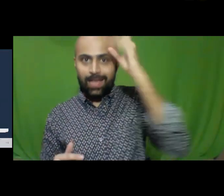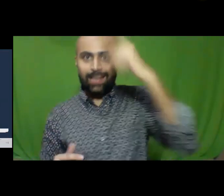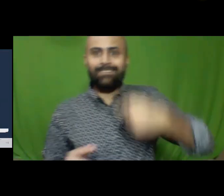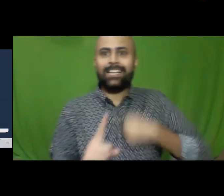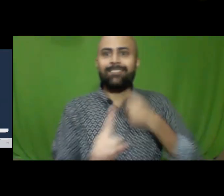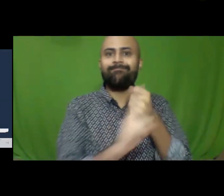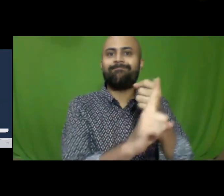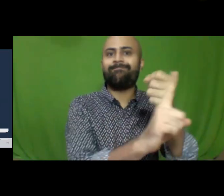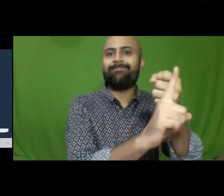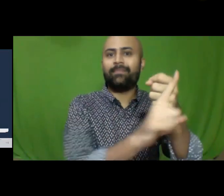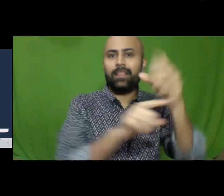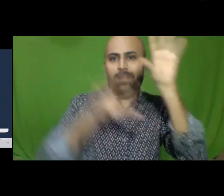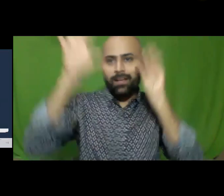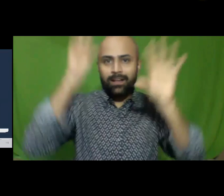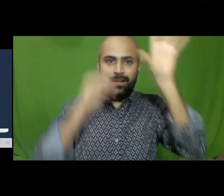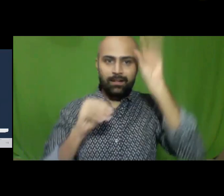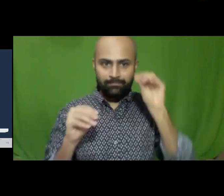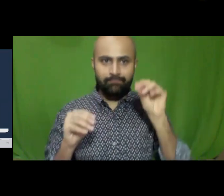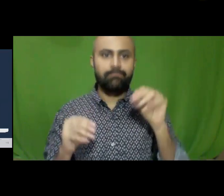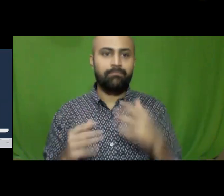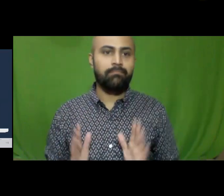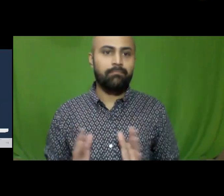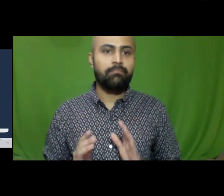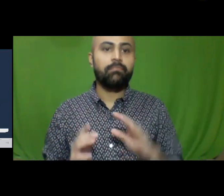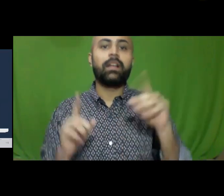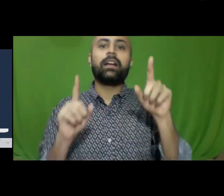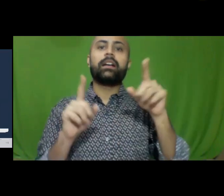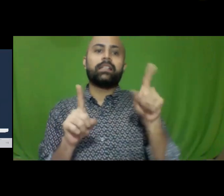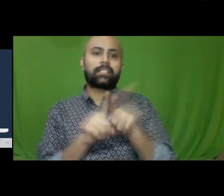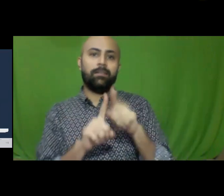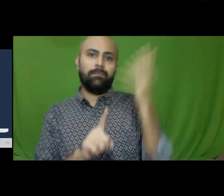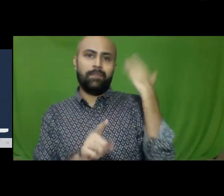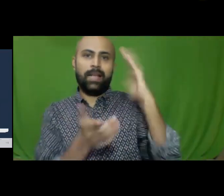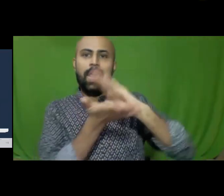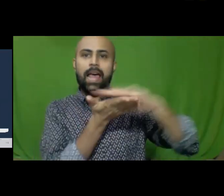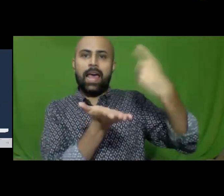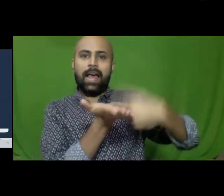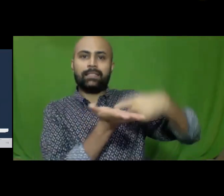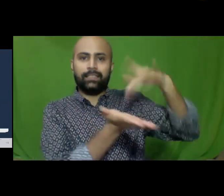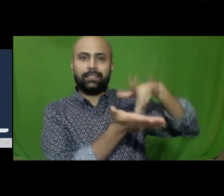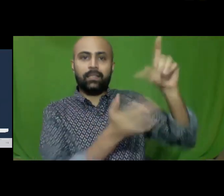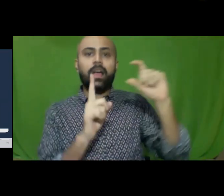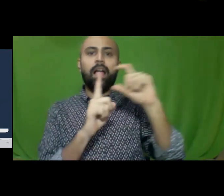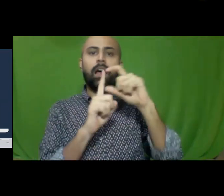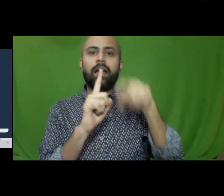how to make people self-aware and understand different aspects.